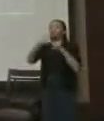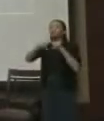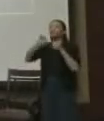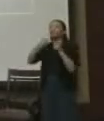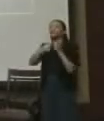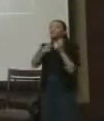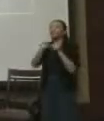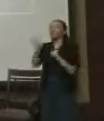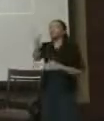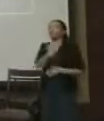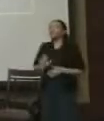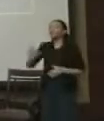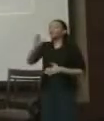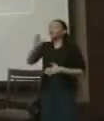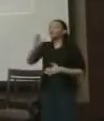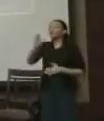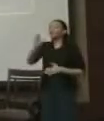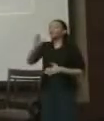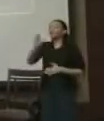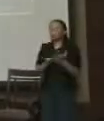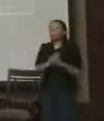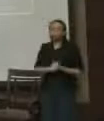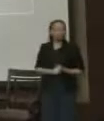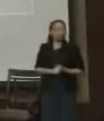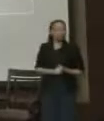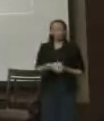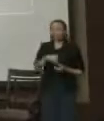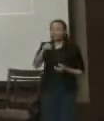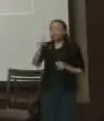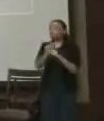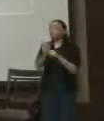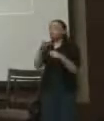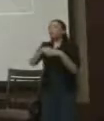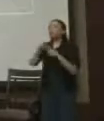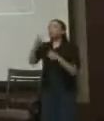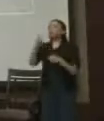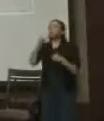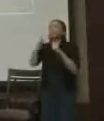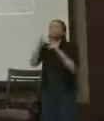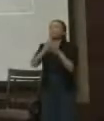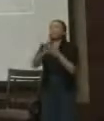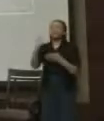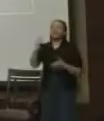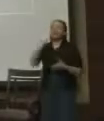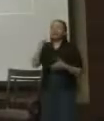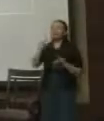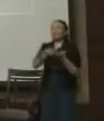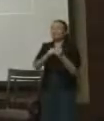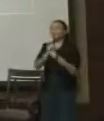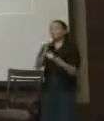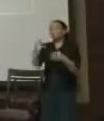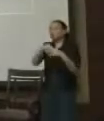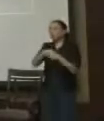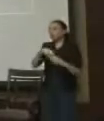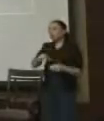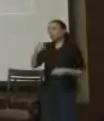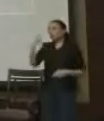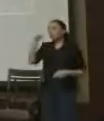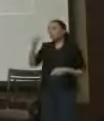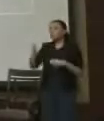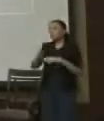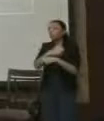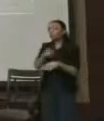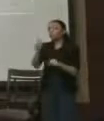as a Rhodes Scholar. Before joining Vidhi, Rahul served as a judicial law clerk to the Indian Supreme